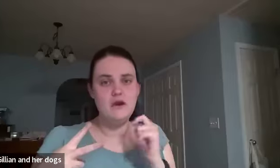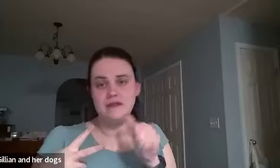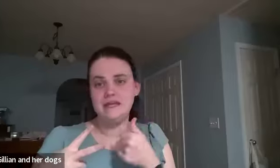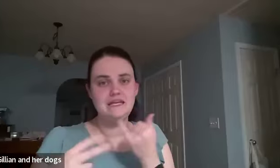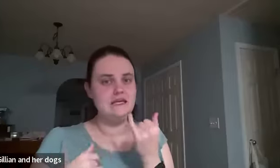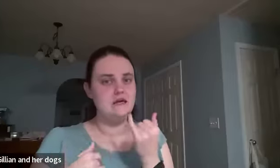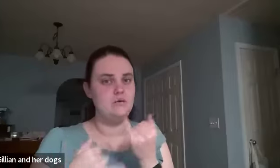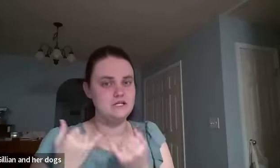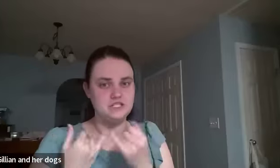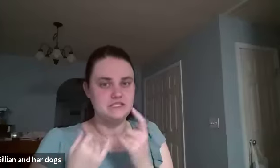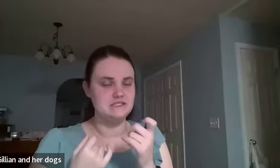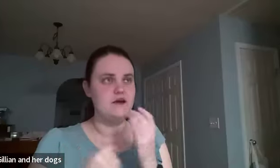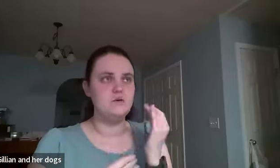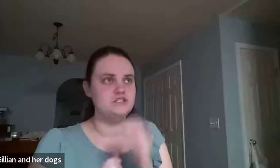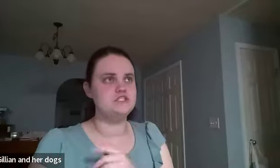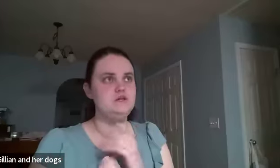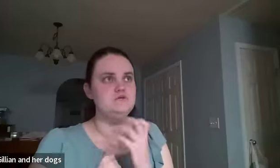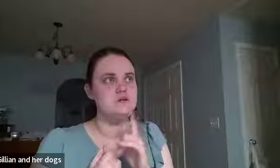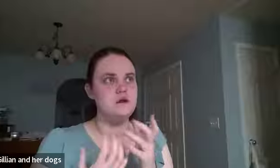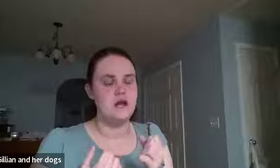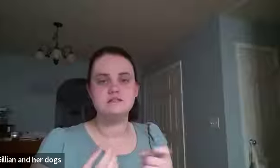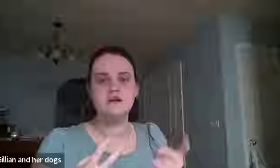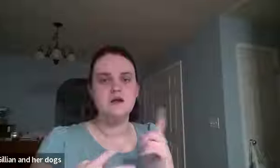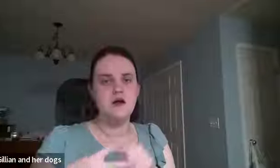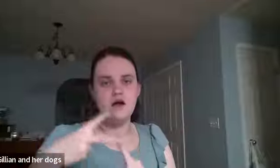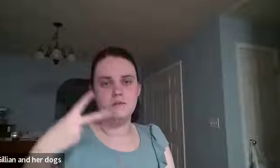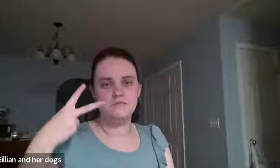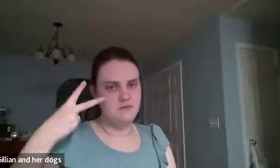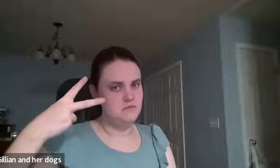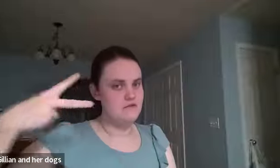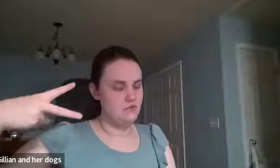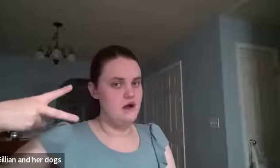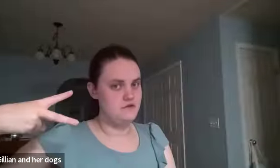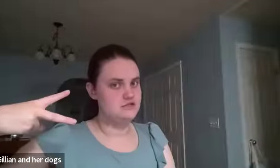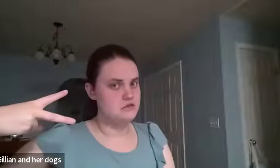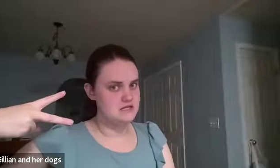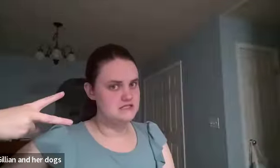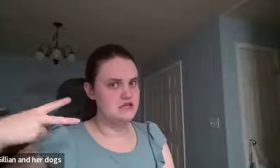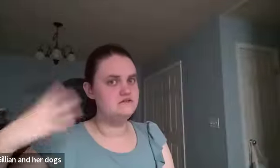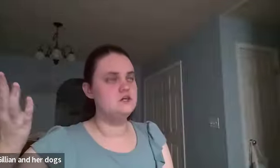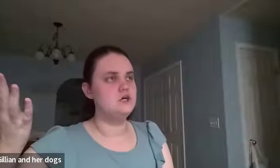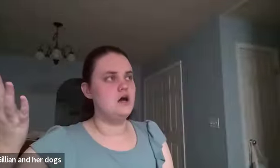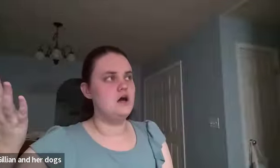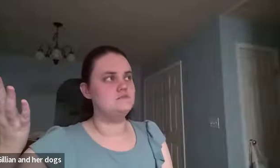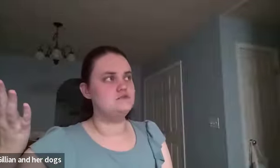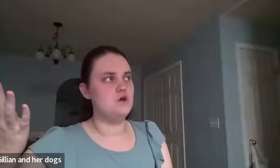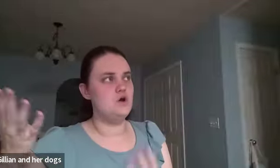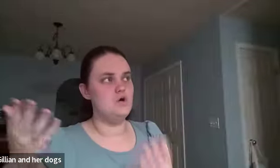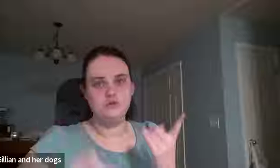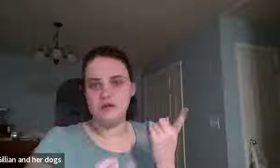have any questions, final questions that you really want to ask, keep in mind that we'll have those two classes left. So you can